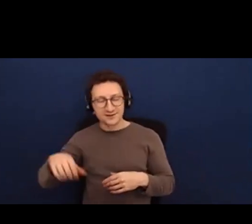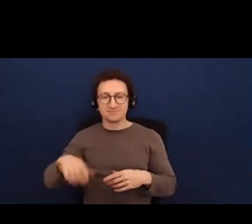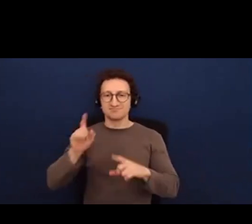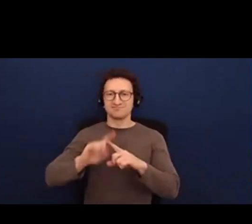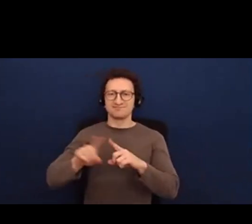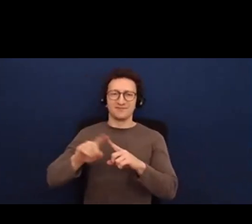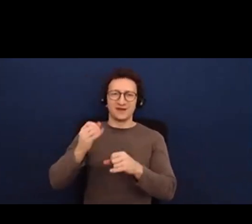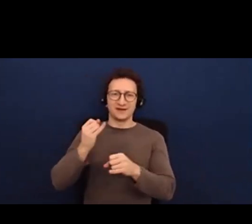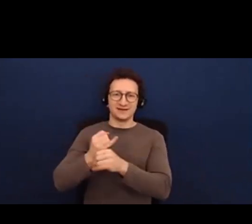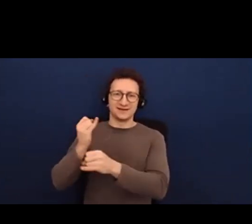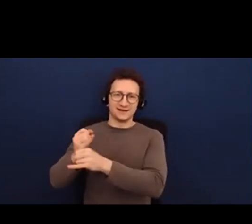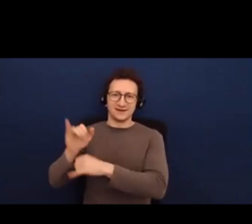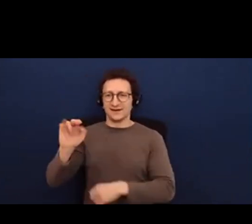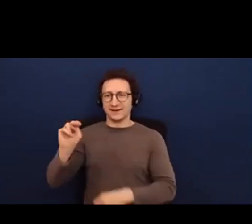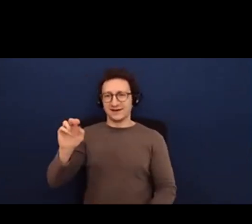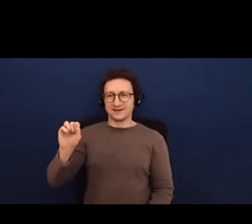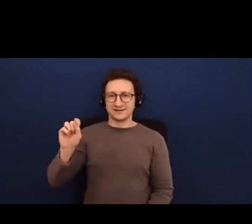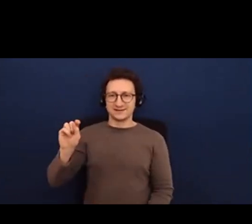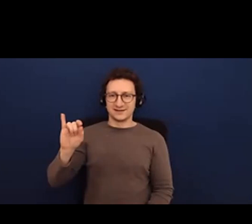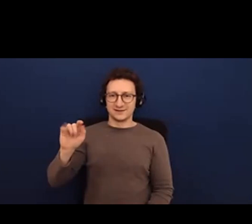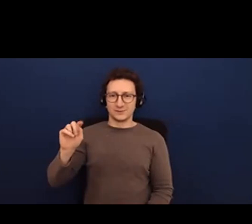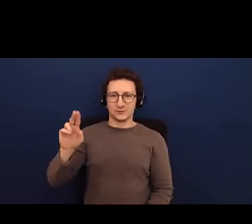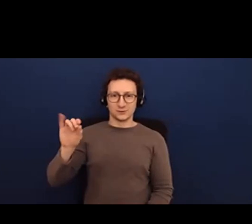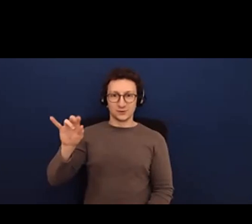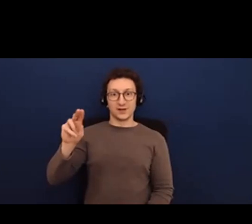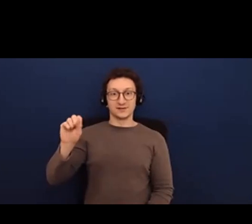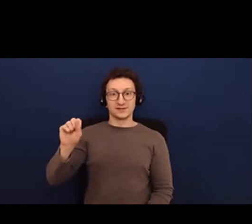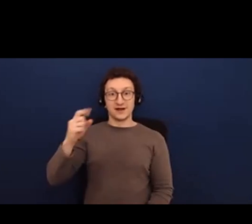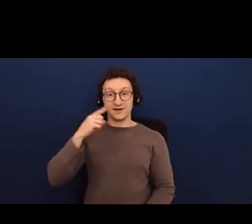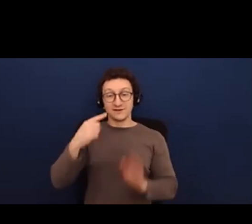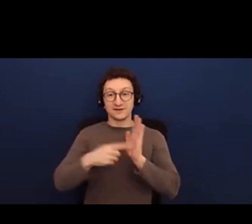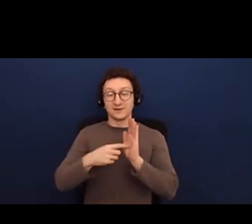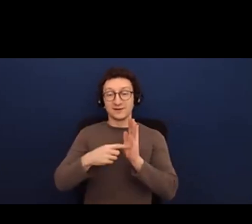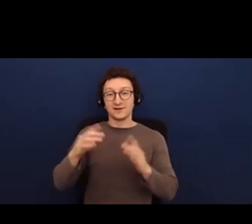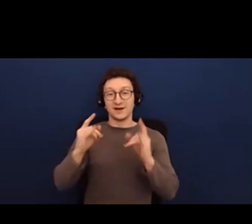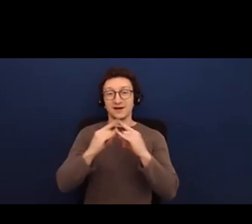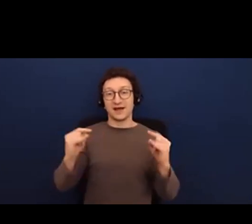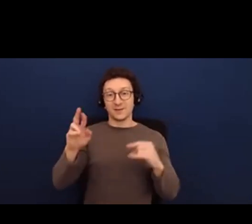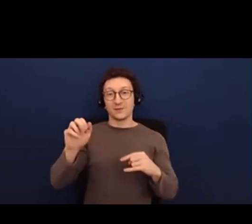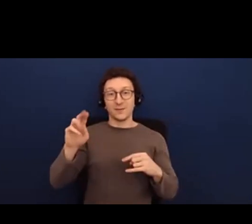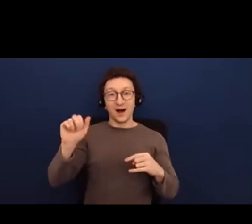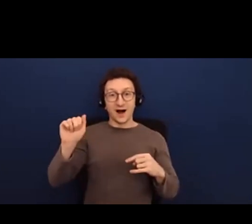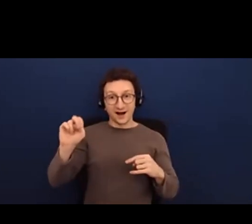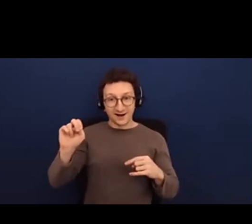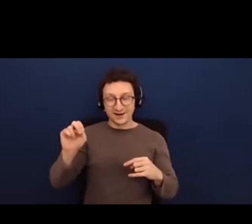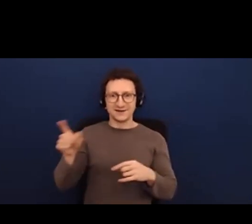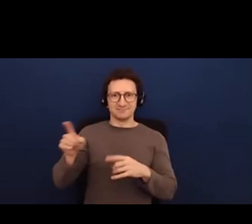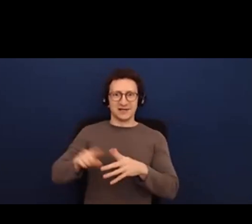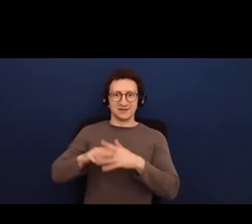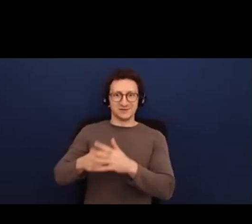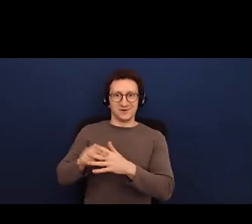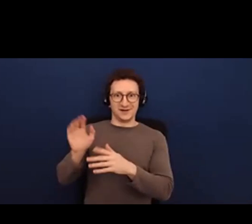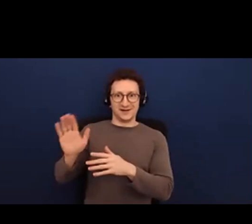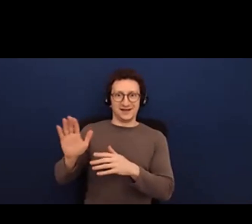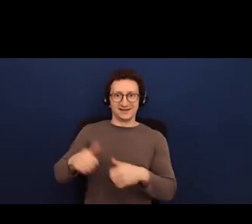institutions in their inception, one of which was Camp Ramah, which started out in his living room. Kaplan was